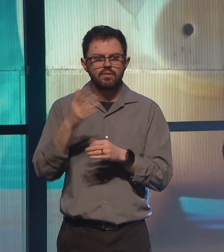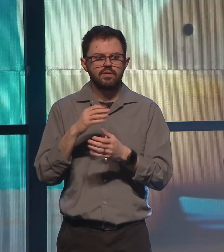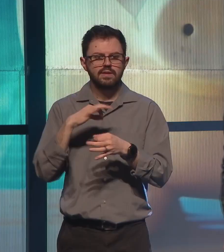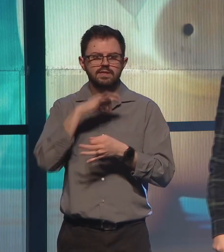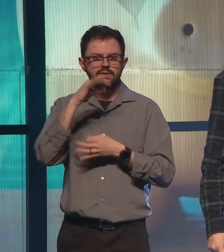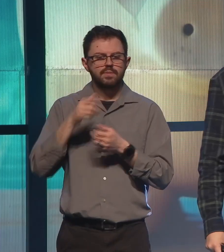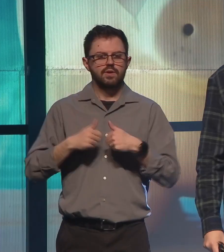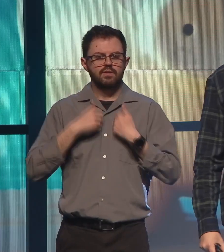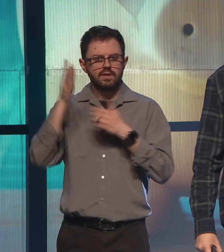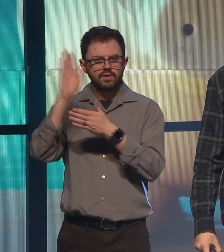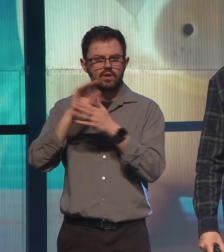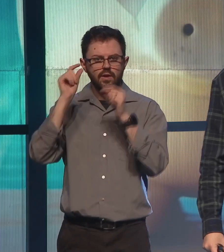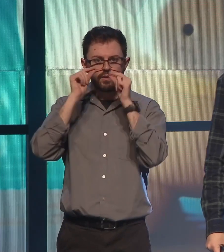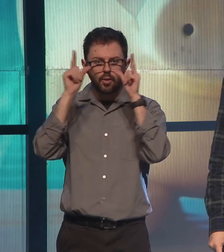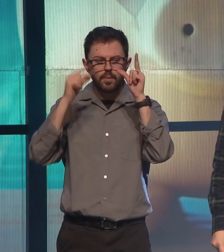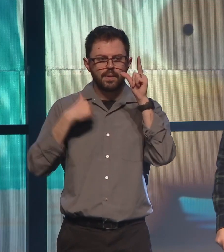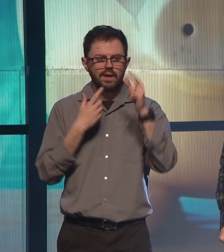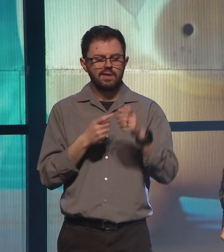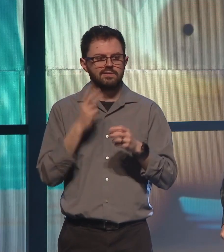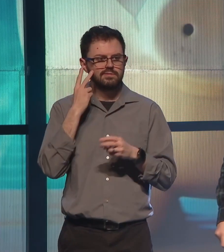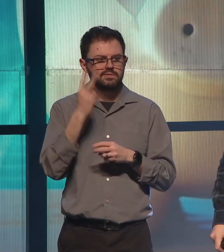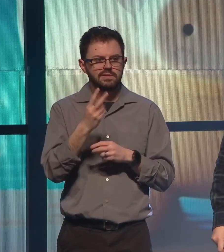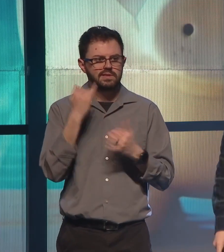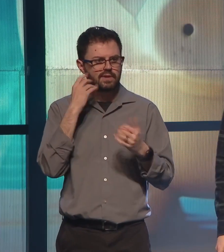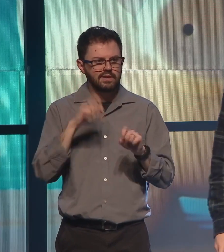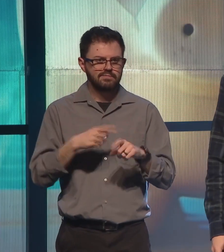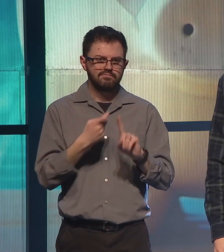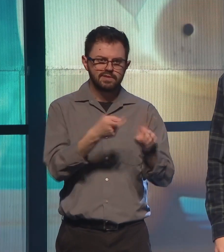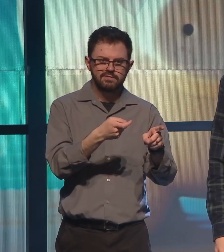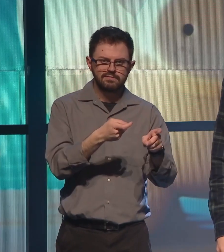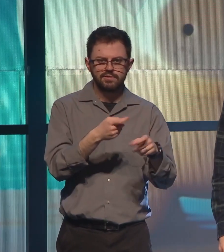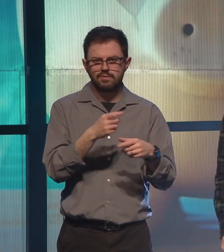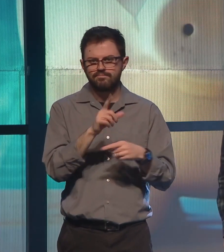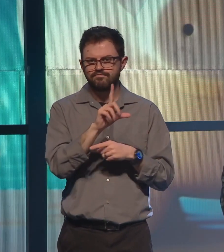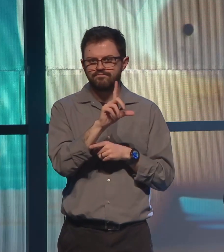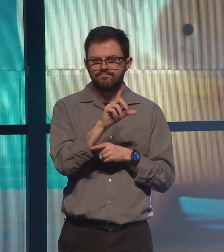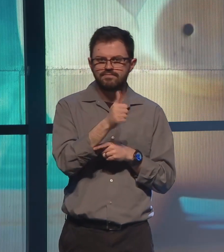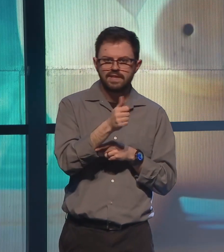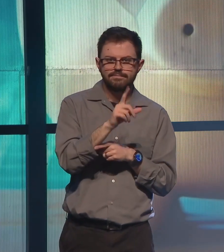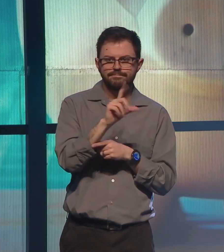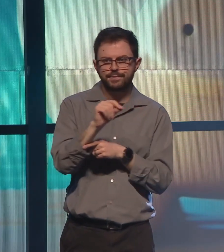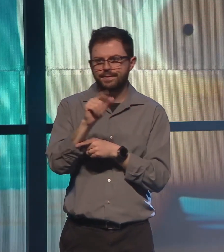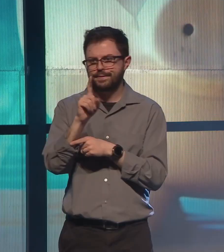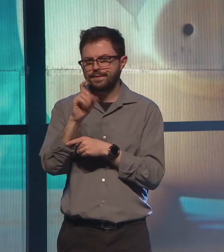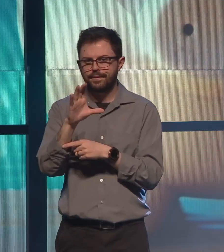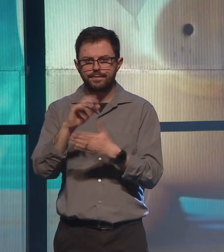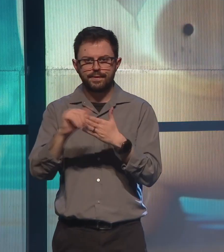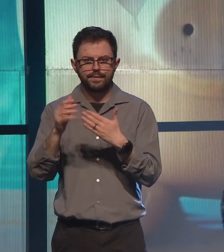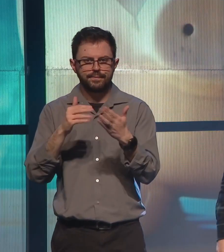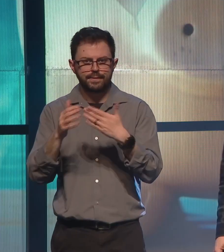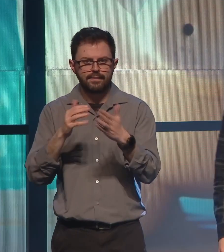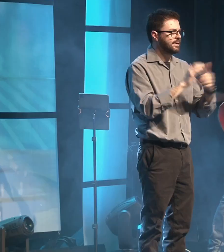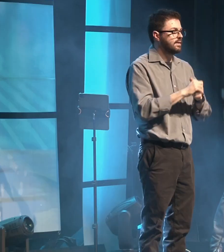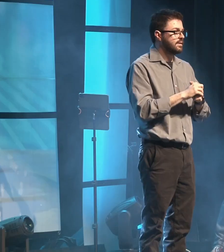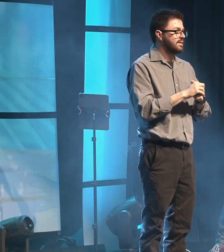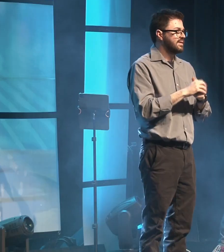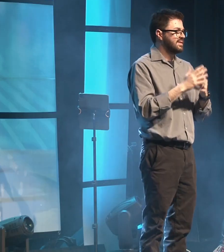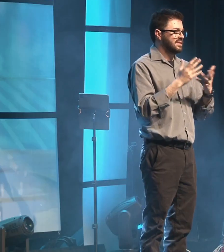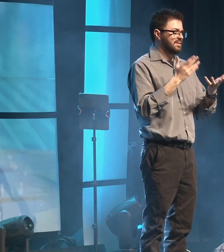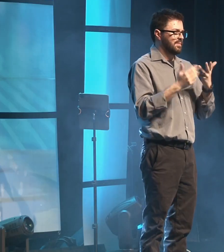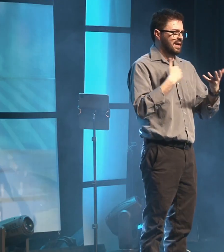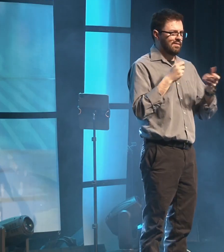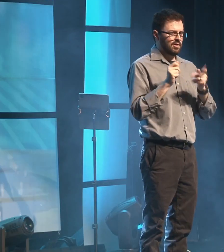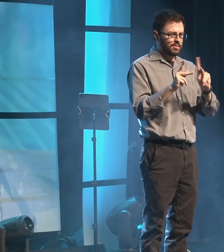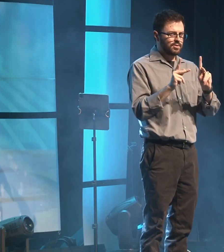need that I can meet with this $10, with this $20, with this $100, whatever it might be. that it might be an opportunity to be an answer to someone's